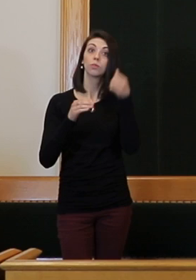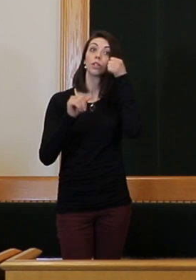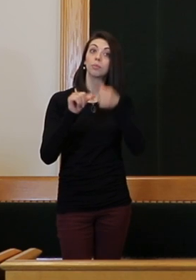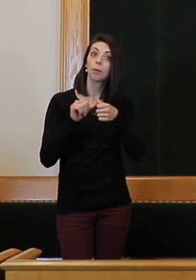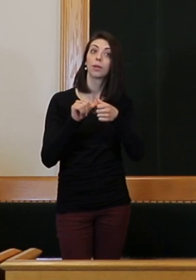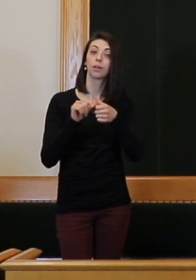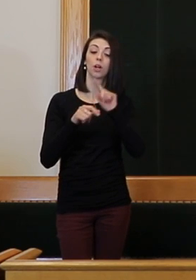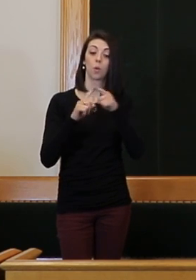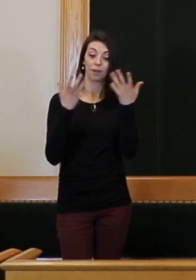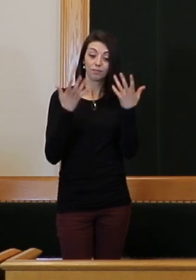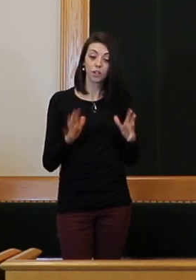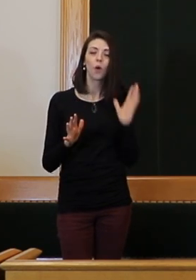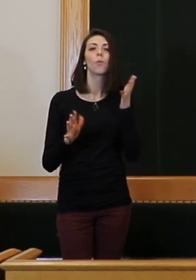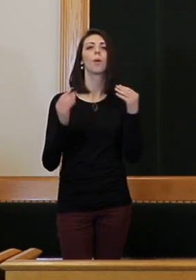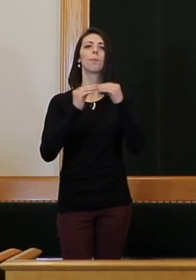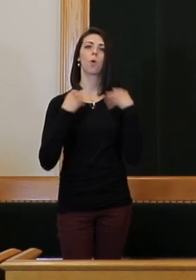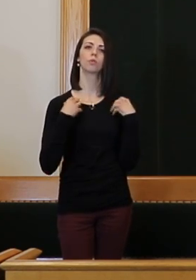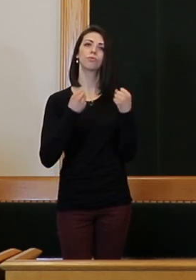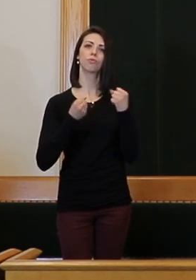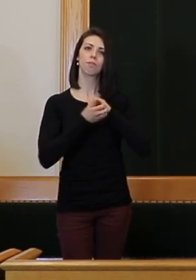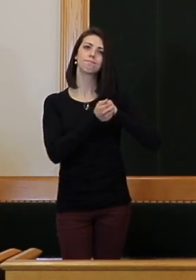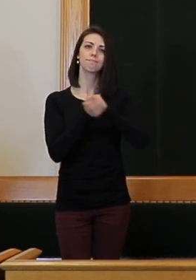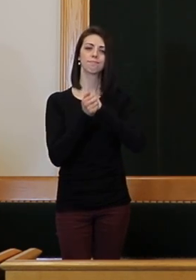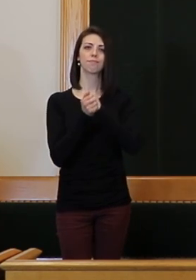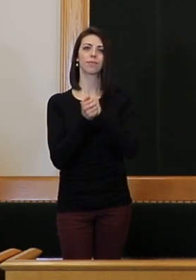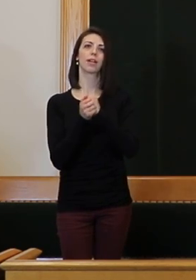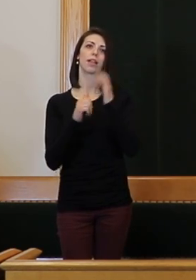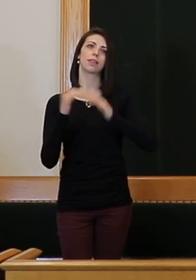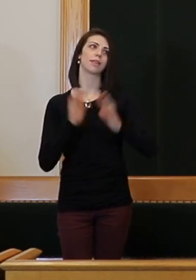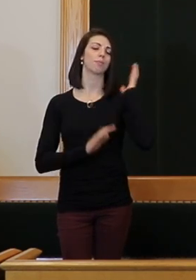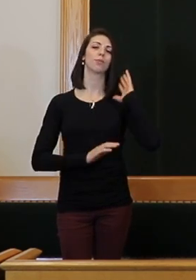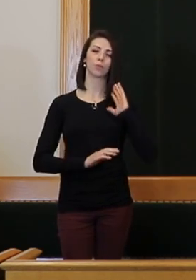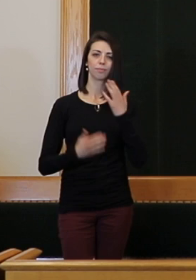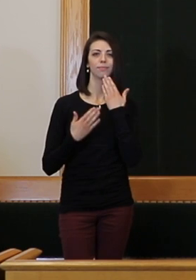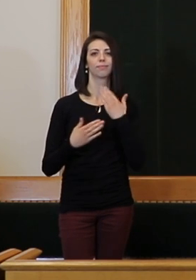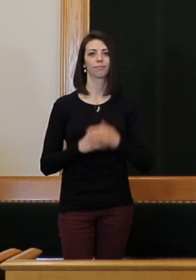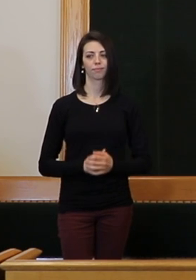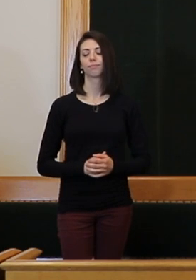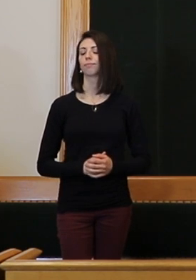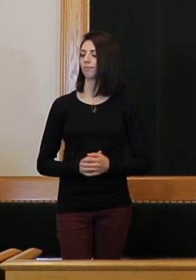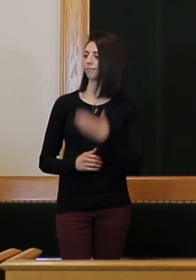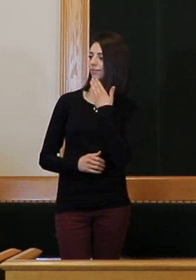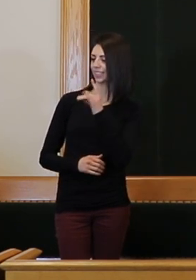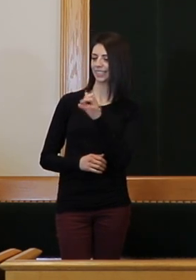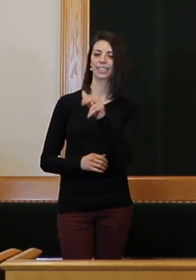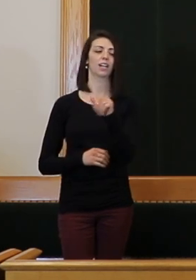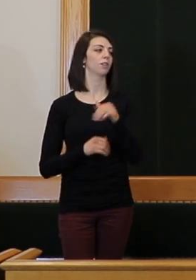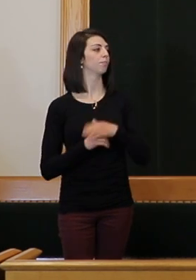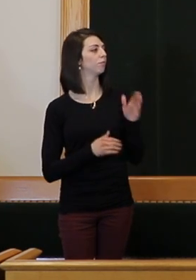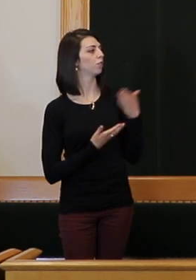over, we will be stronger, better, and braver than ever before. Thank you. Thank you, Deana. Mayor